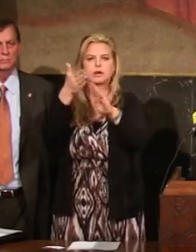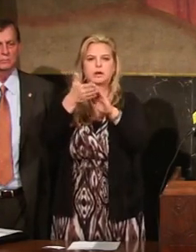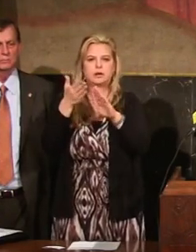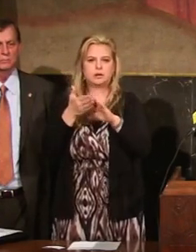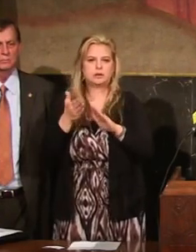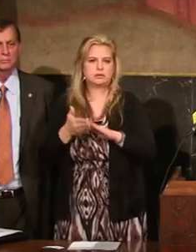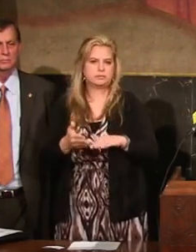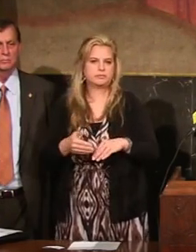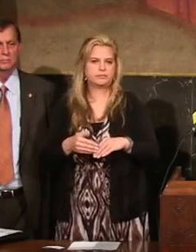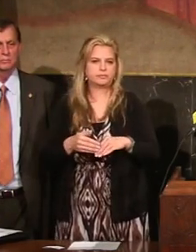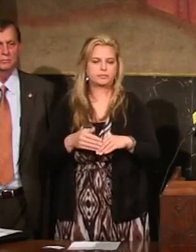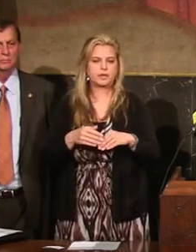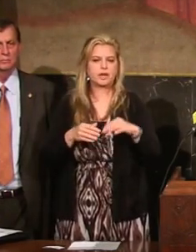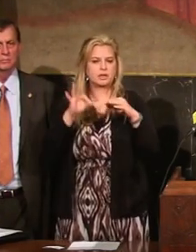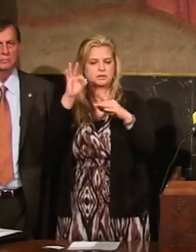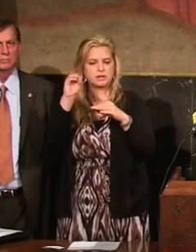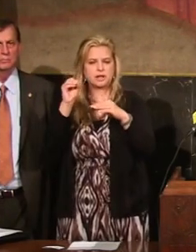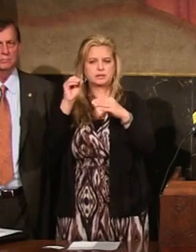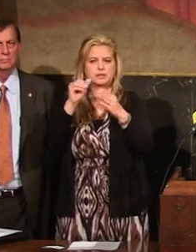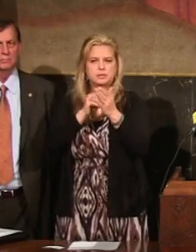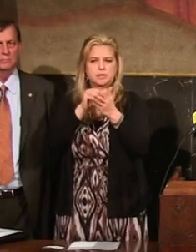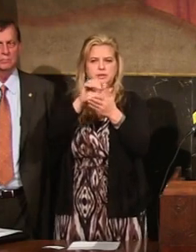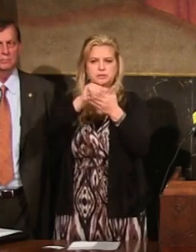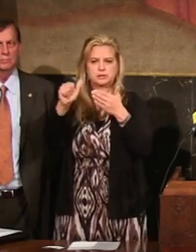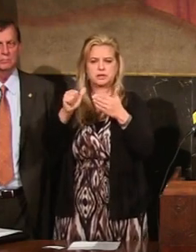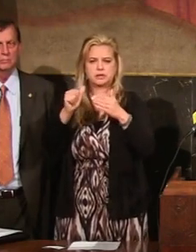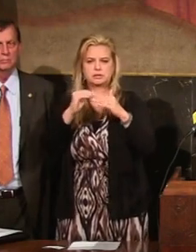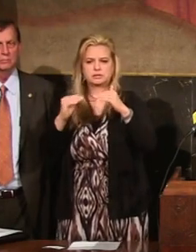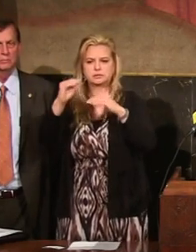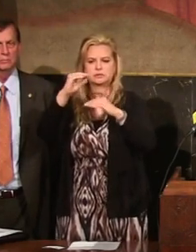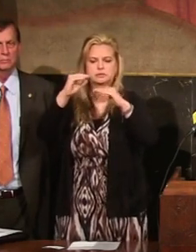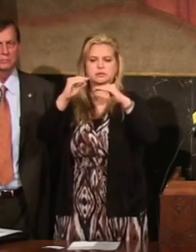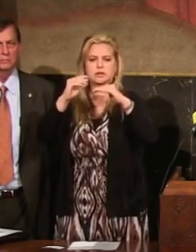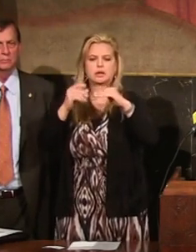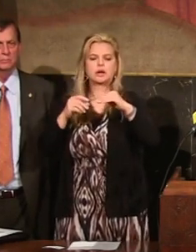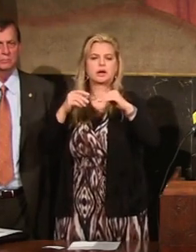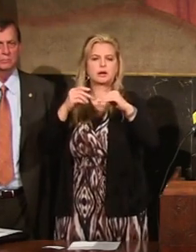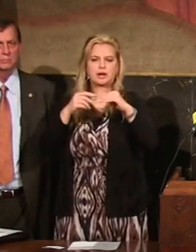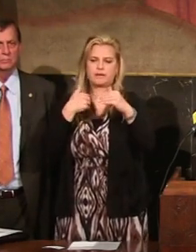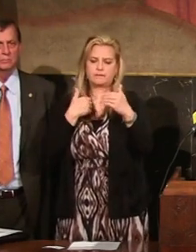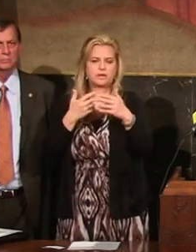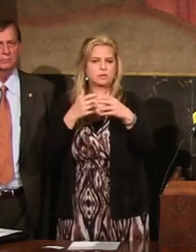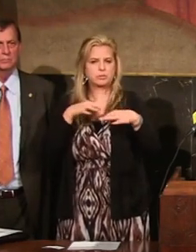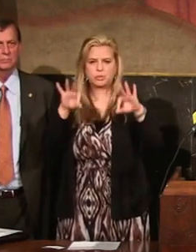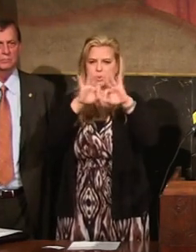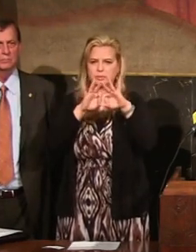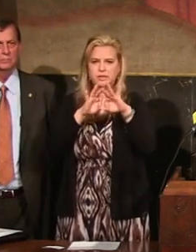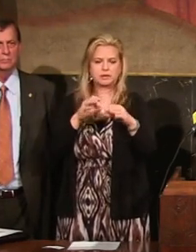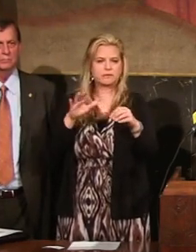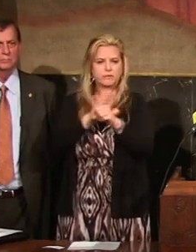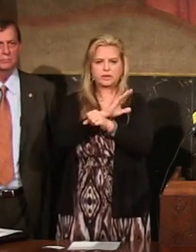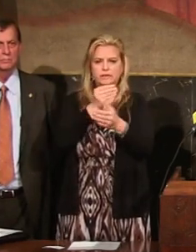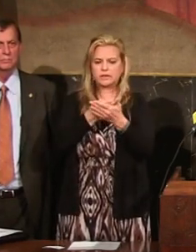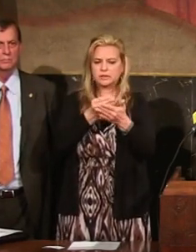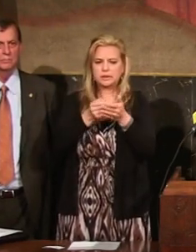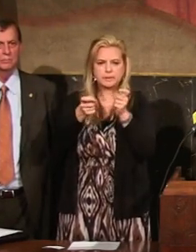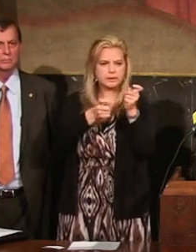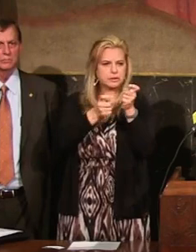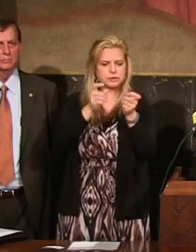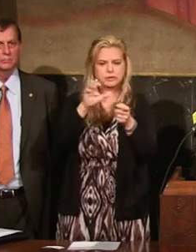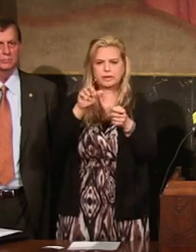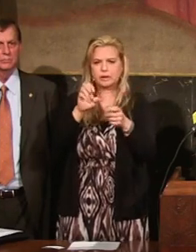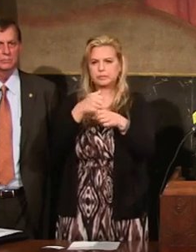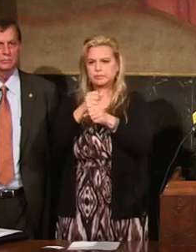And on top of the $90 million of unfunded priorities that were very important priorities, such as fully funding managed care, making sure that we could pay